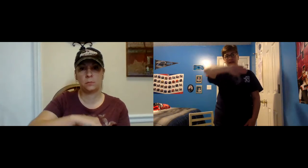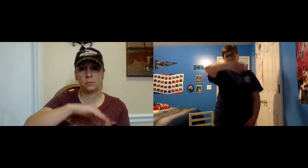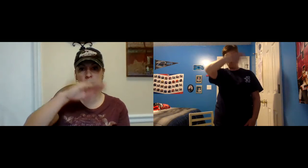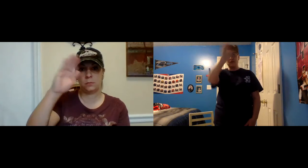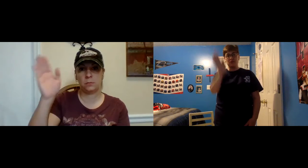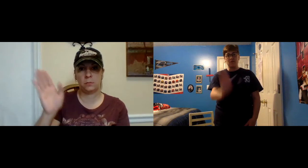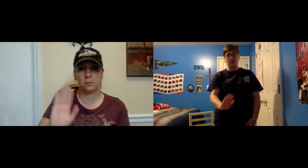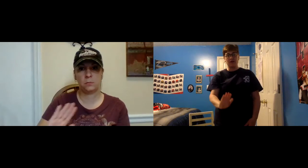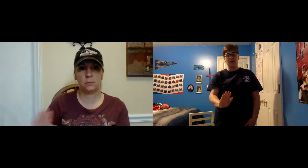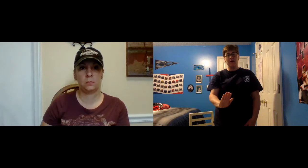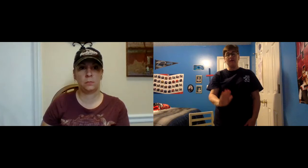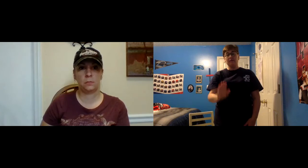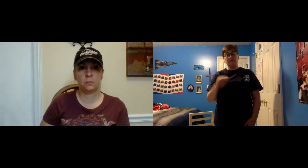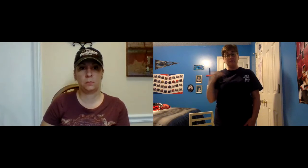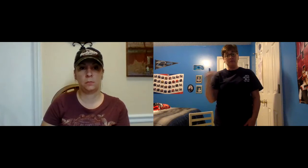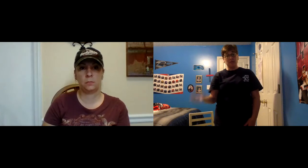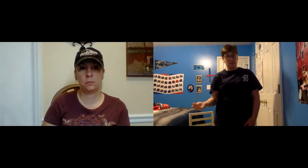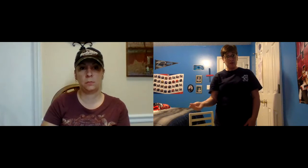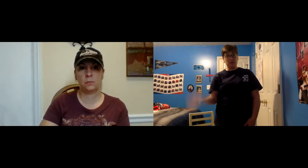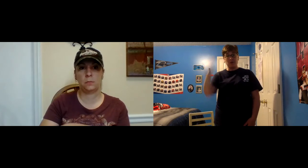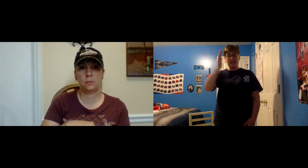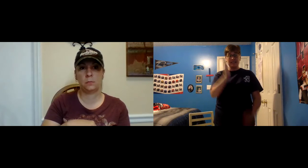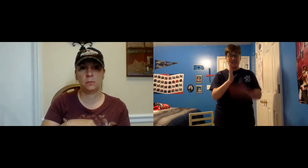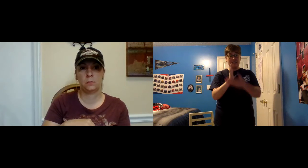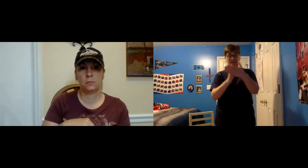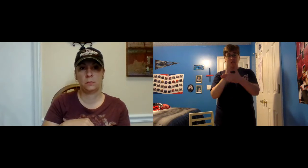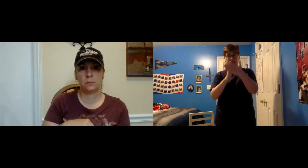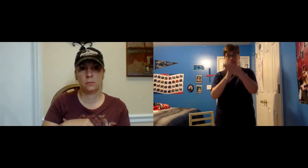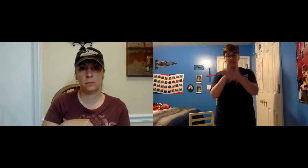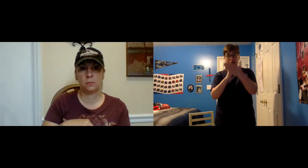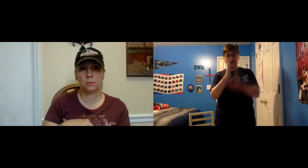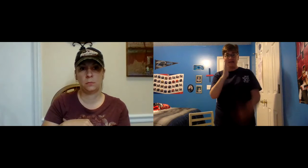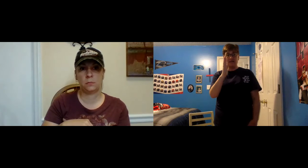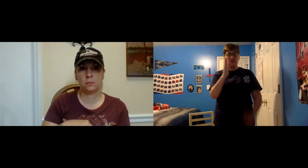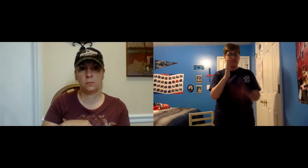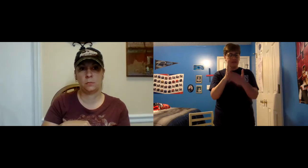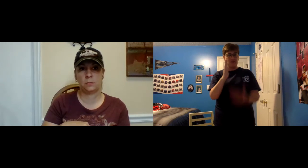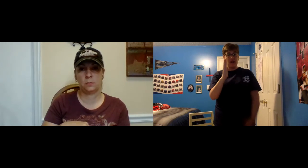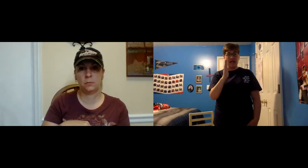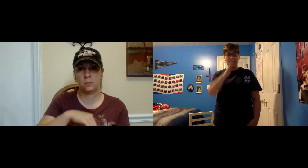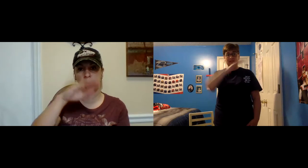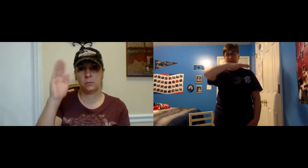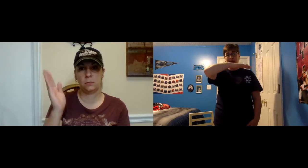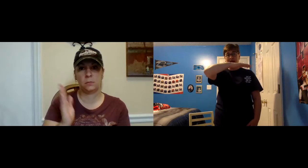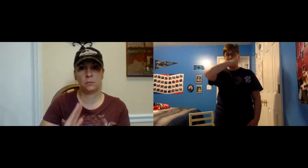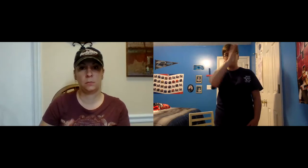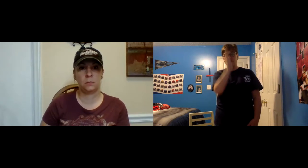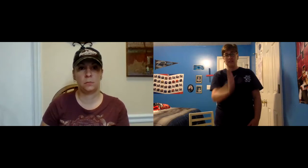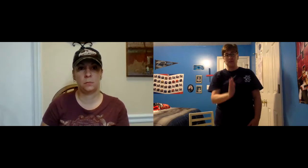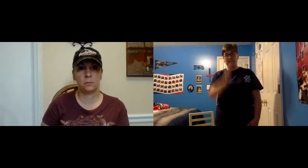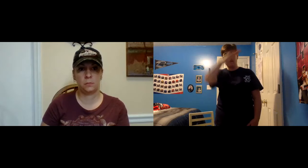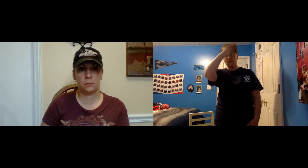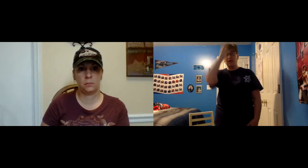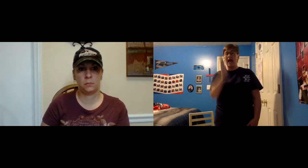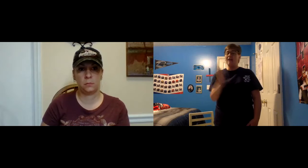like you're making a question mark. But the books, what I see is they use the side of their hand and you're doing it